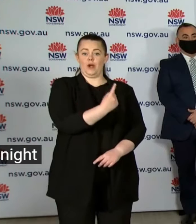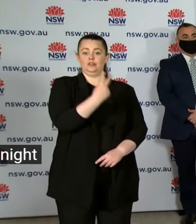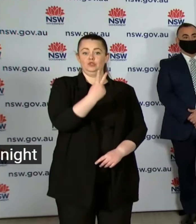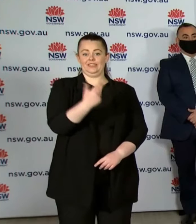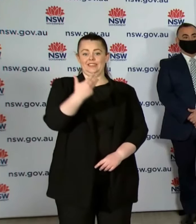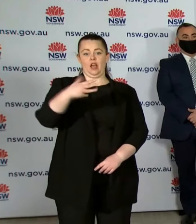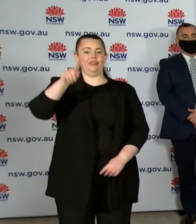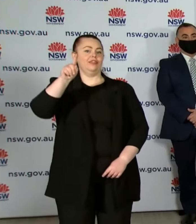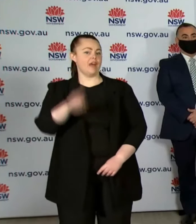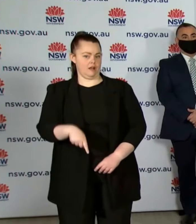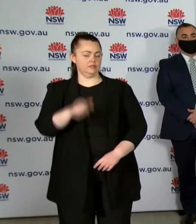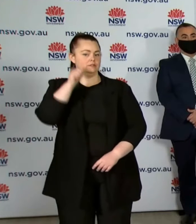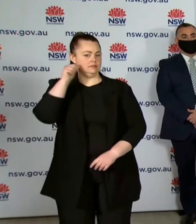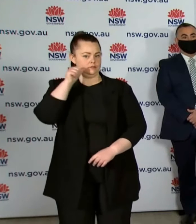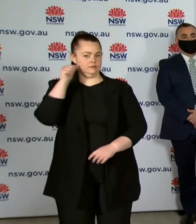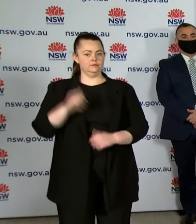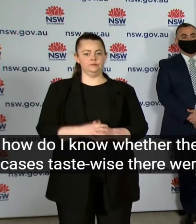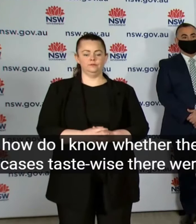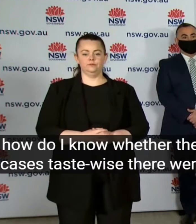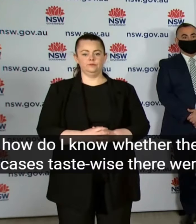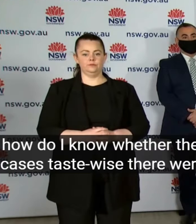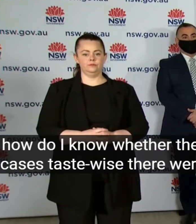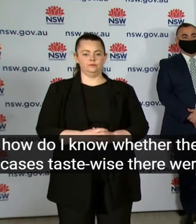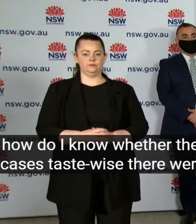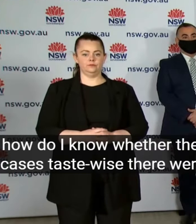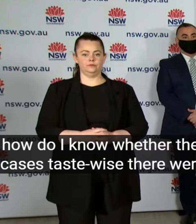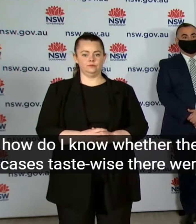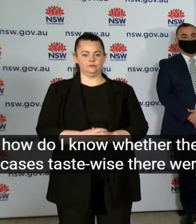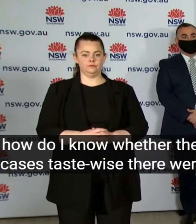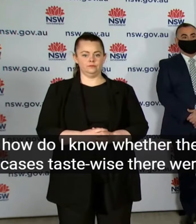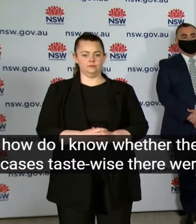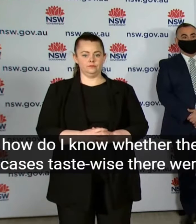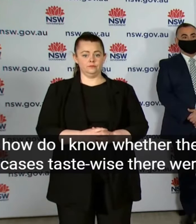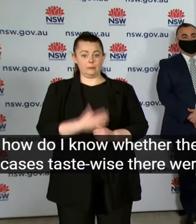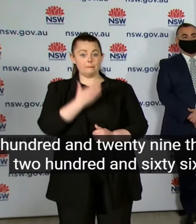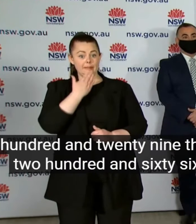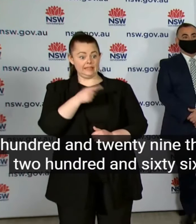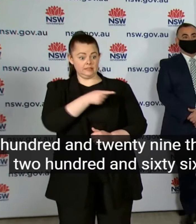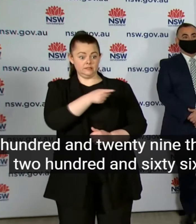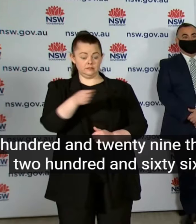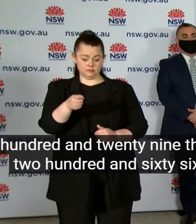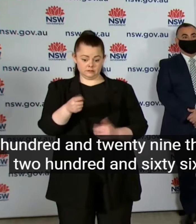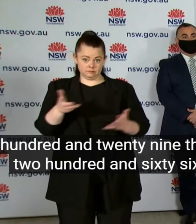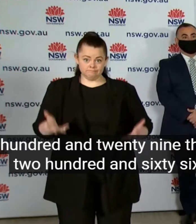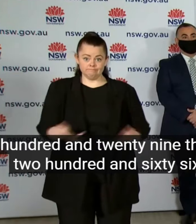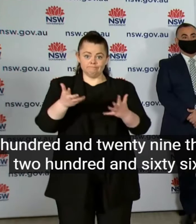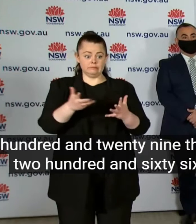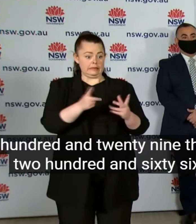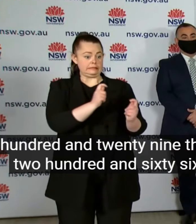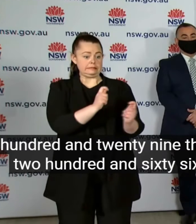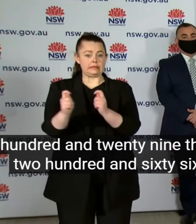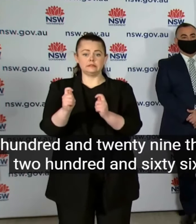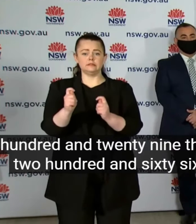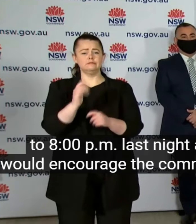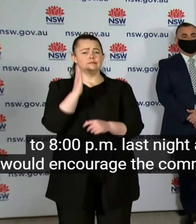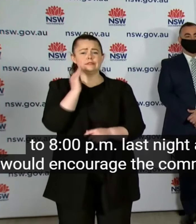129,266 tests to 8 p.m. last night, and I would encourage the community to continue to get tested with any symptoms